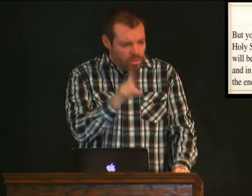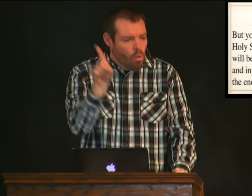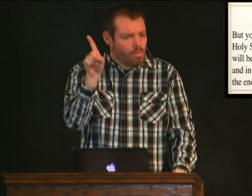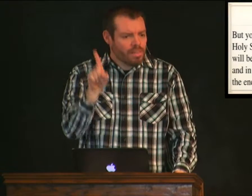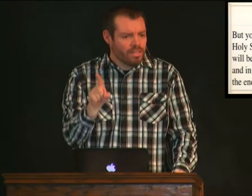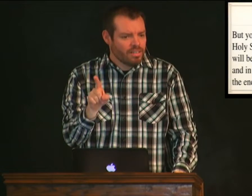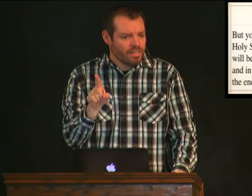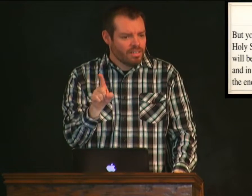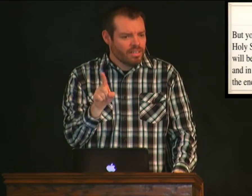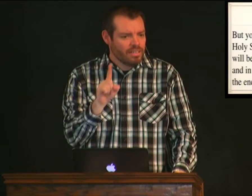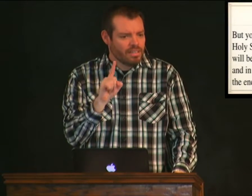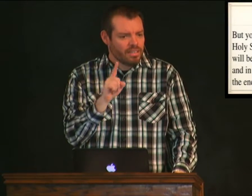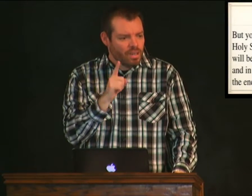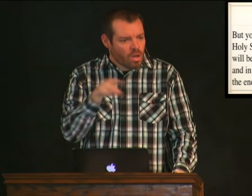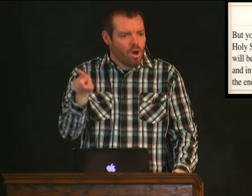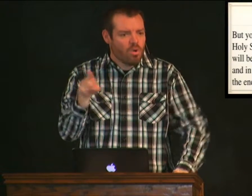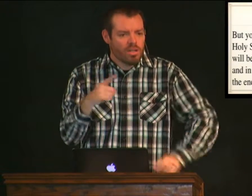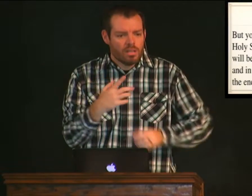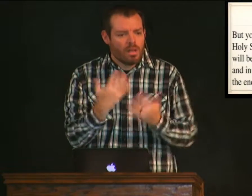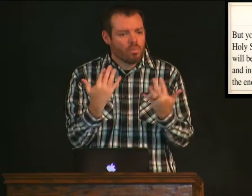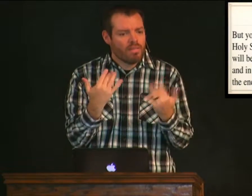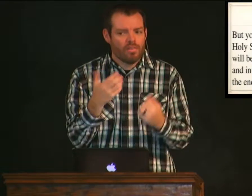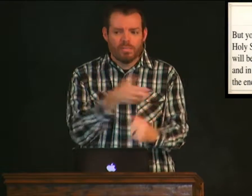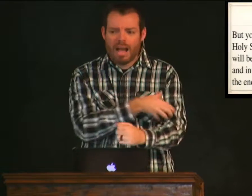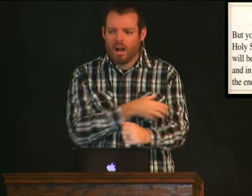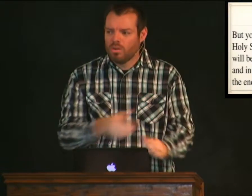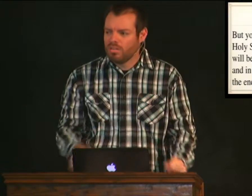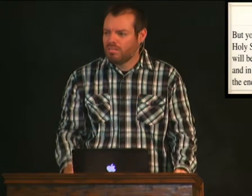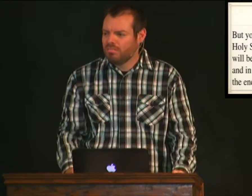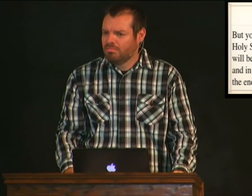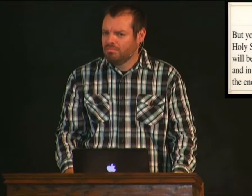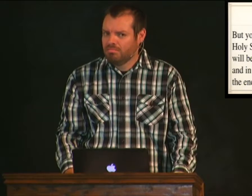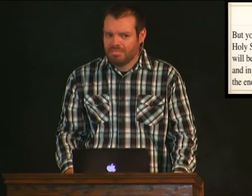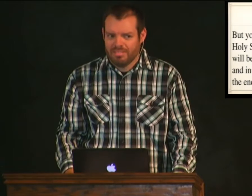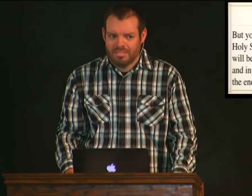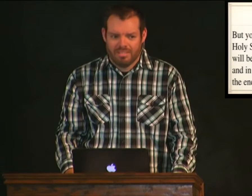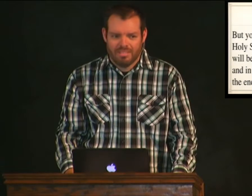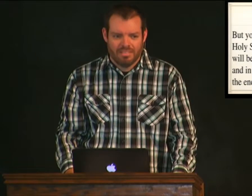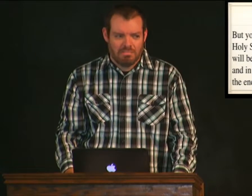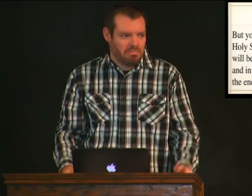Jesus told them, go up there, go and wait for the power.